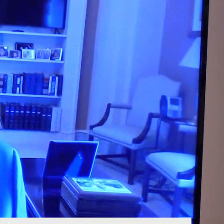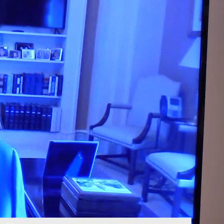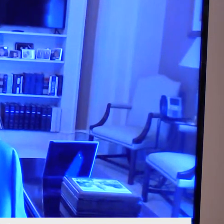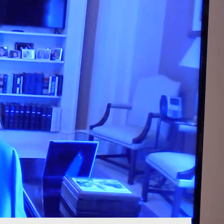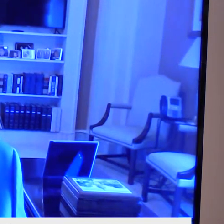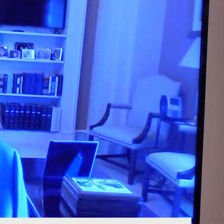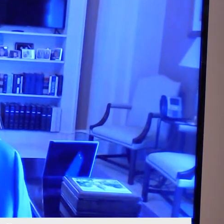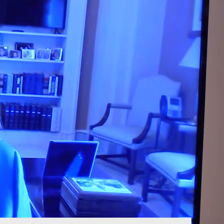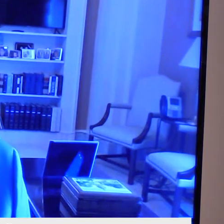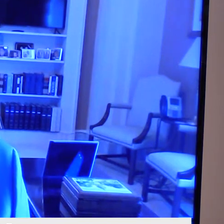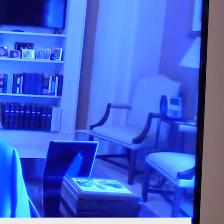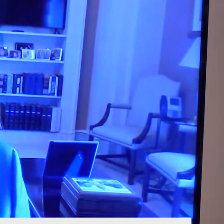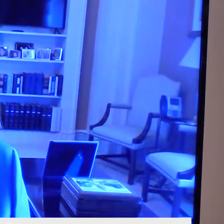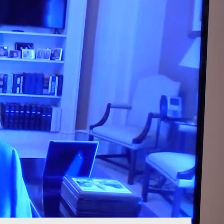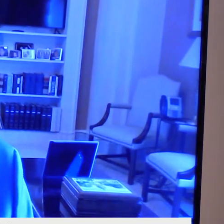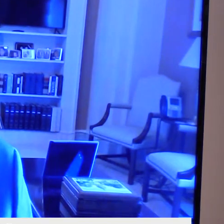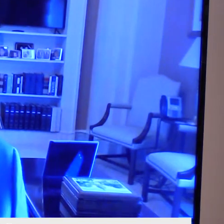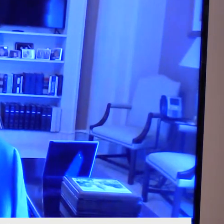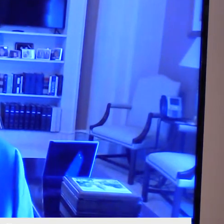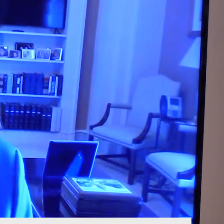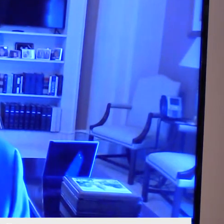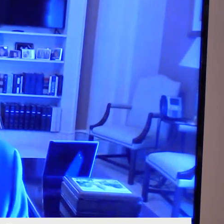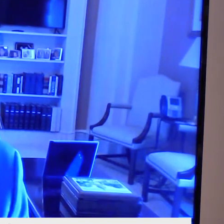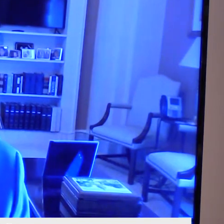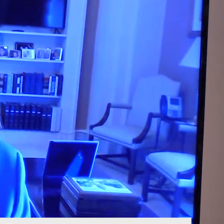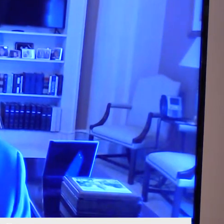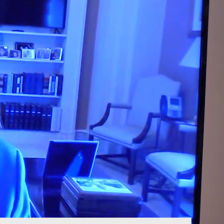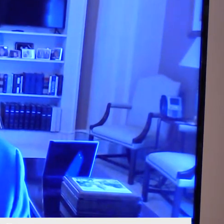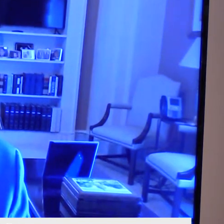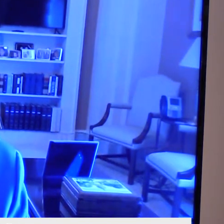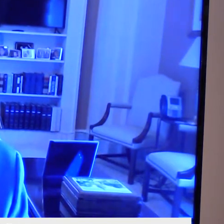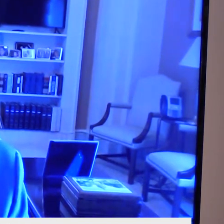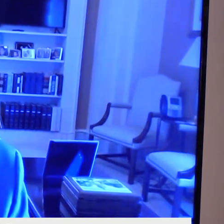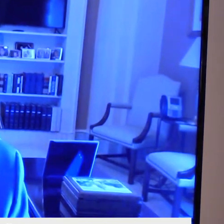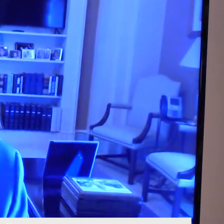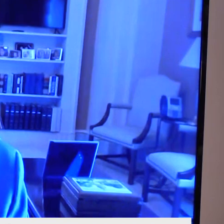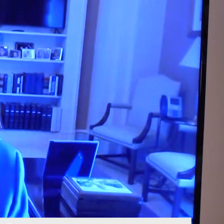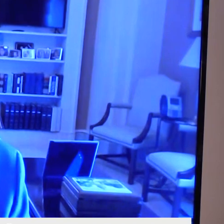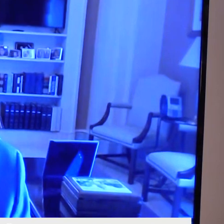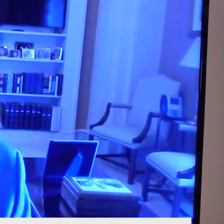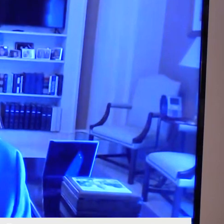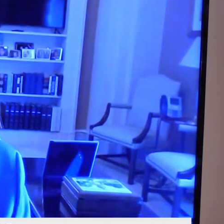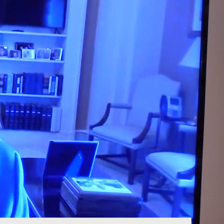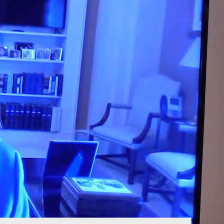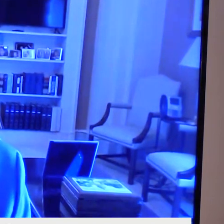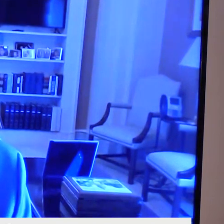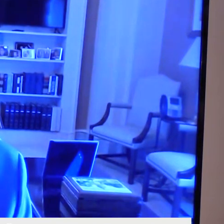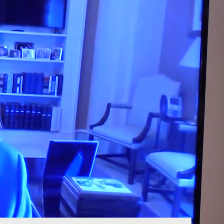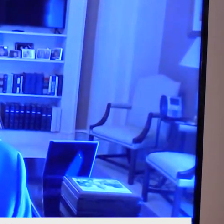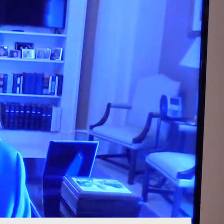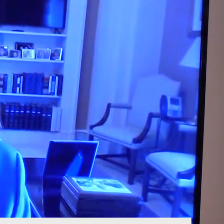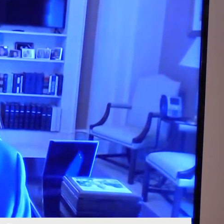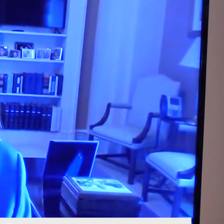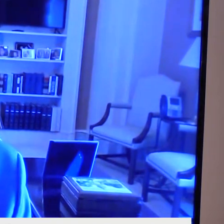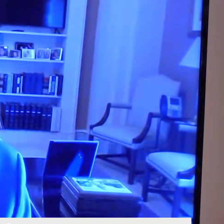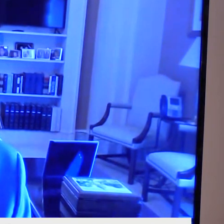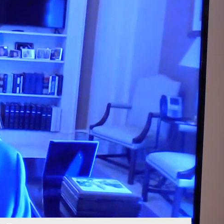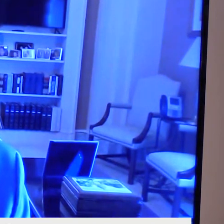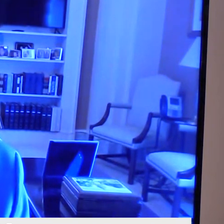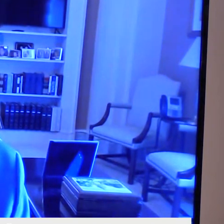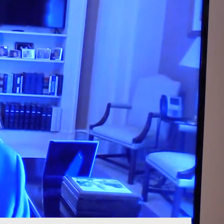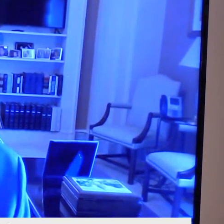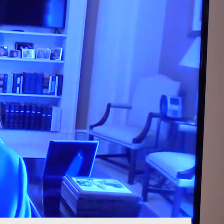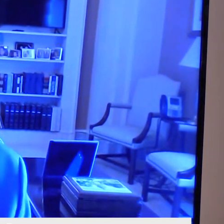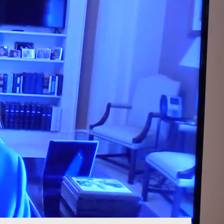few feet from, in fact, you've been in this office, you know it, and we're going to be having a lot of votes